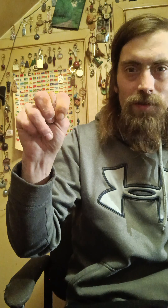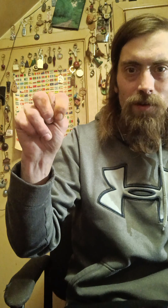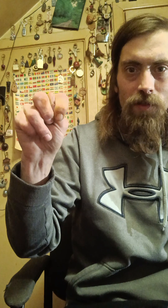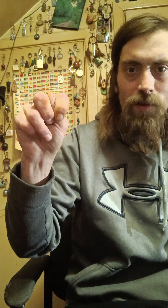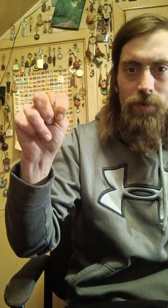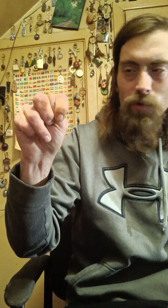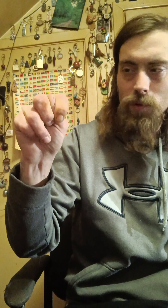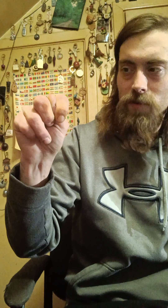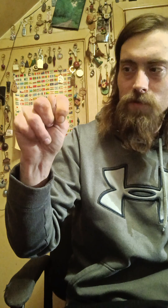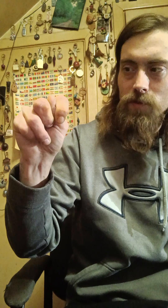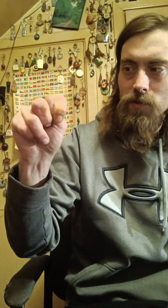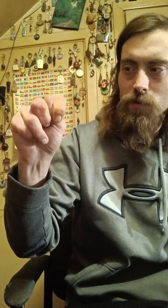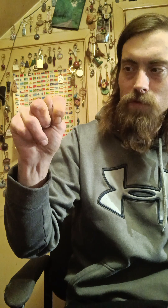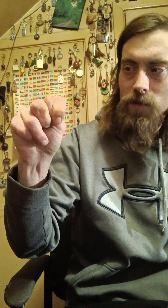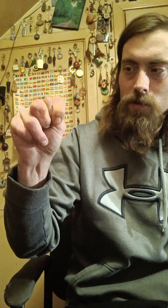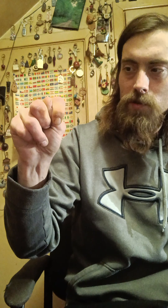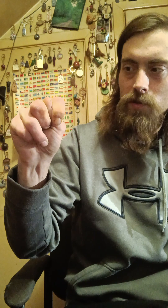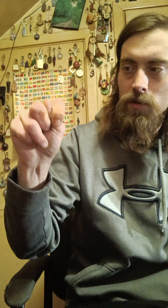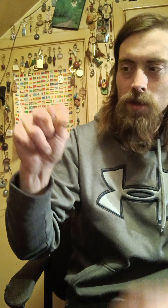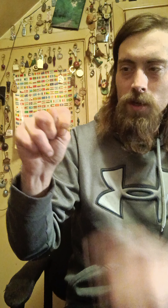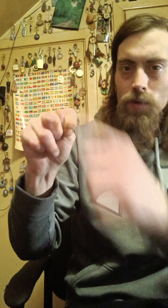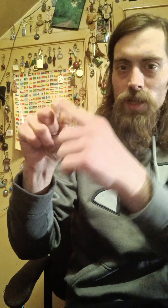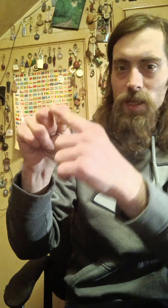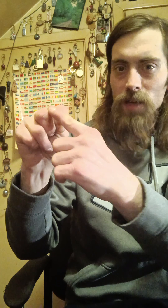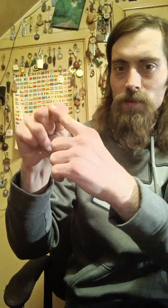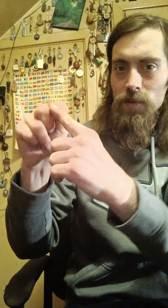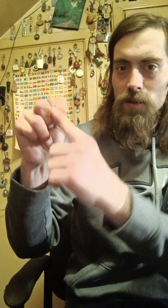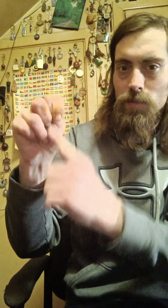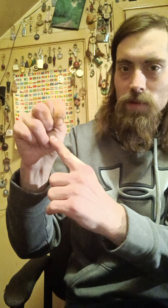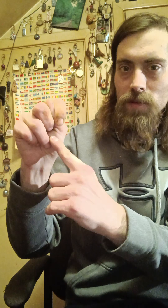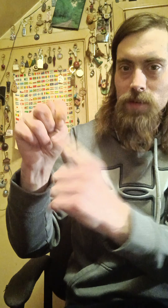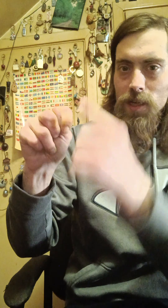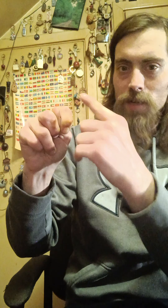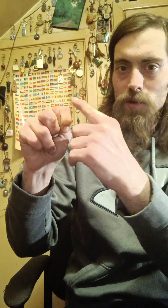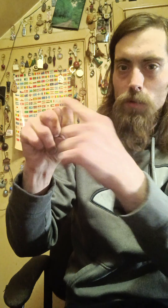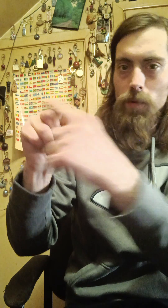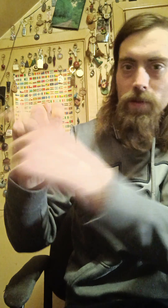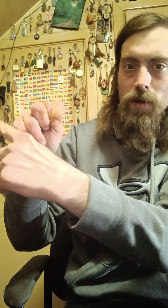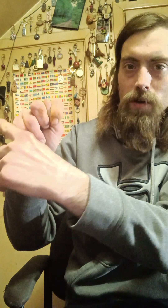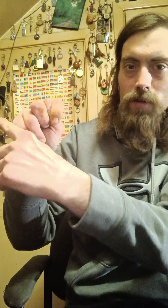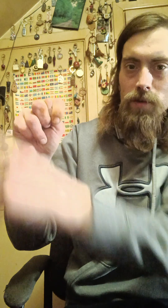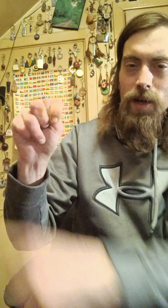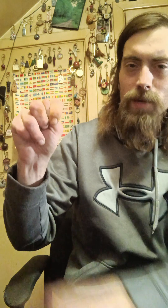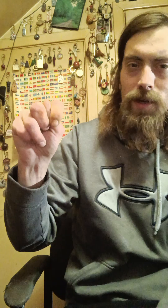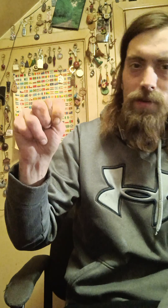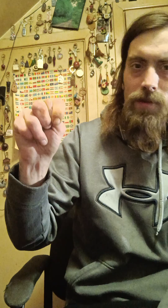your thumb between your first two fingers, which I guess this could be the stick, and if you go by the knuckles, kind of makes a